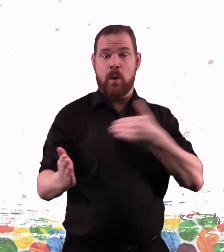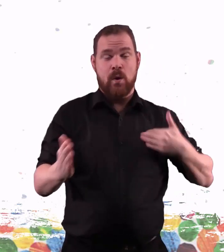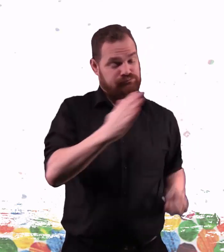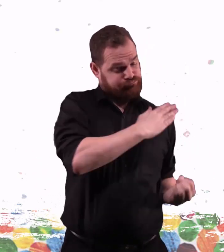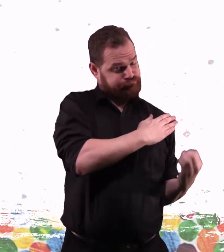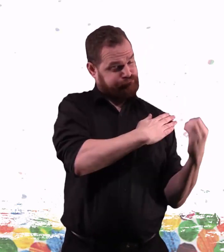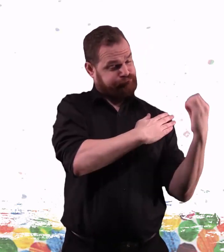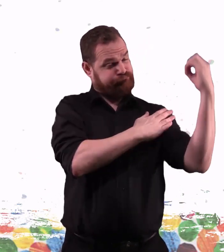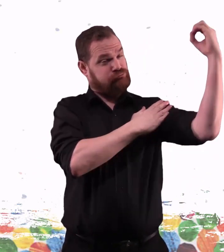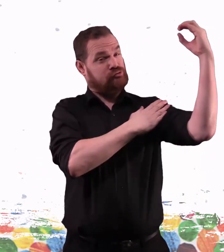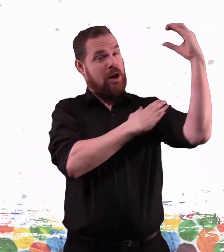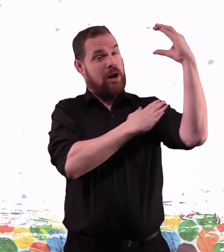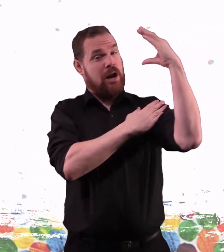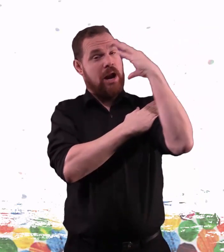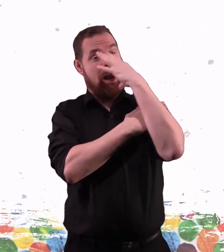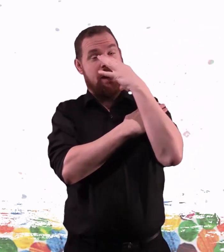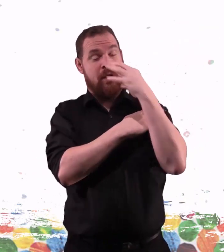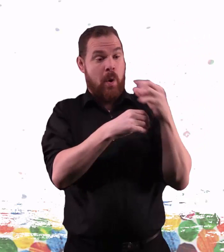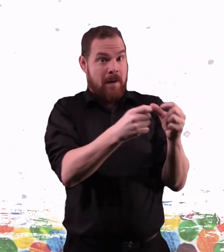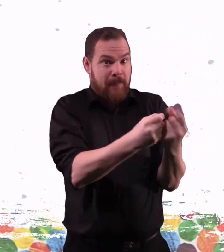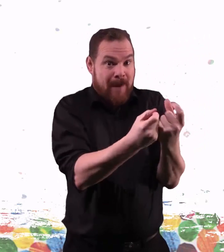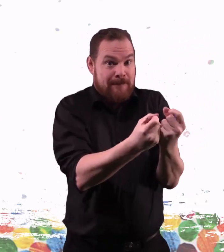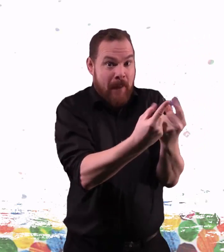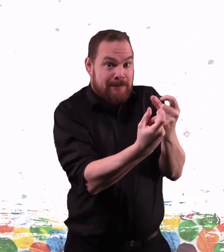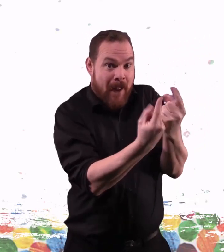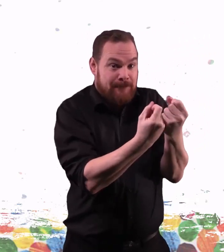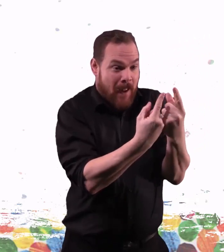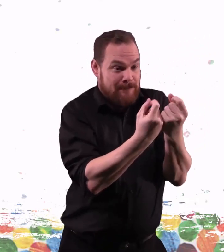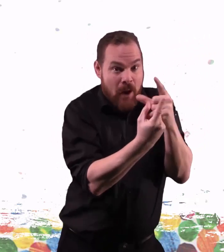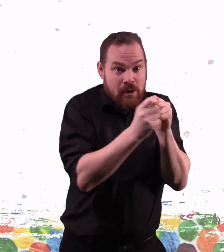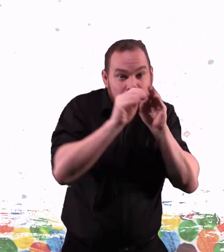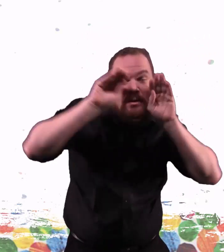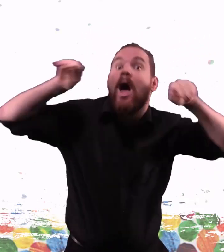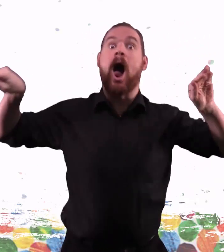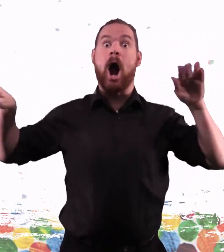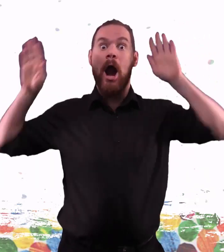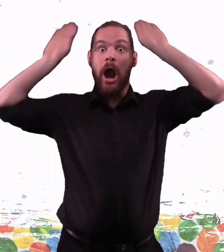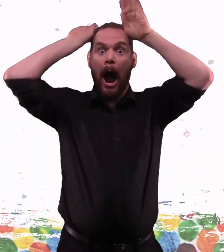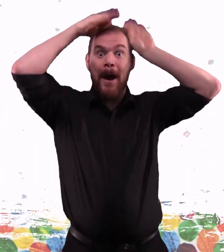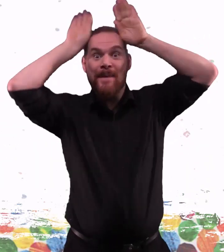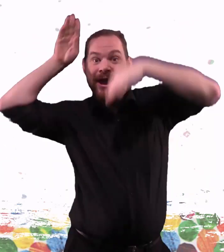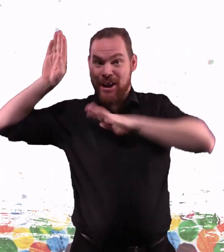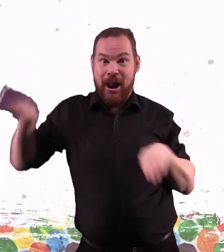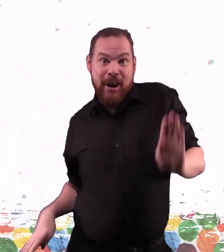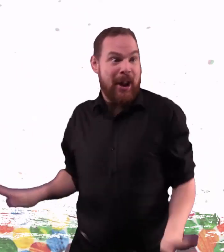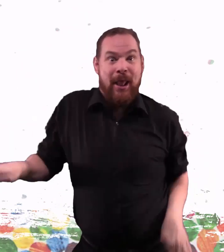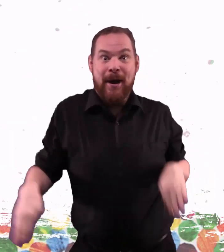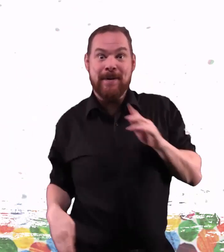One Sunday morning, the warm sun came up. Pop, pop, pop. Out of the egg came a tiny